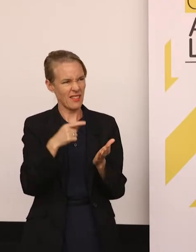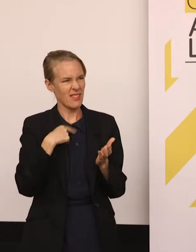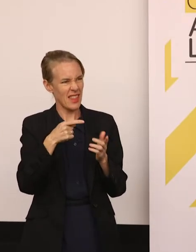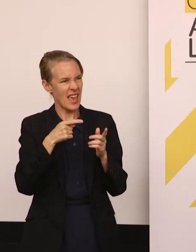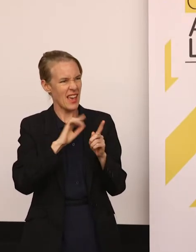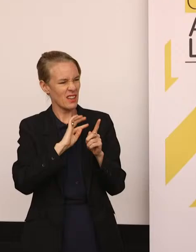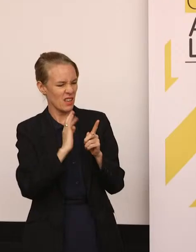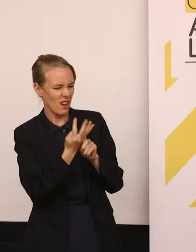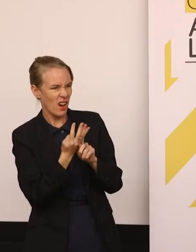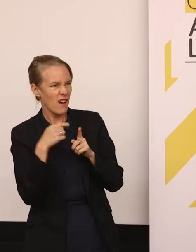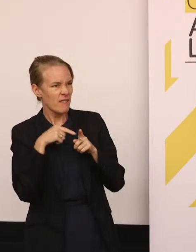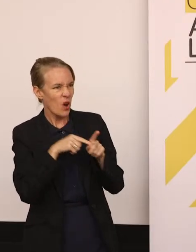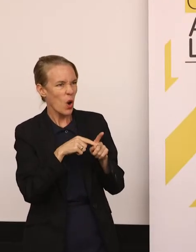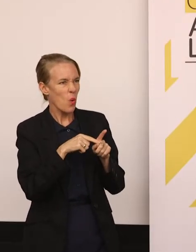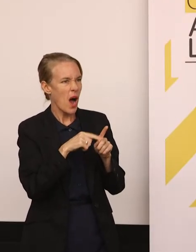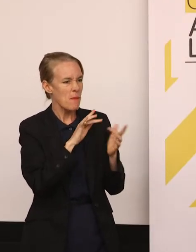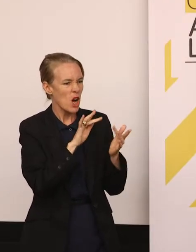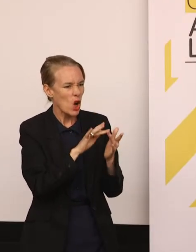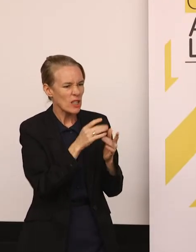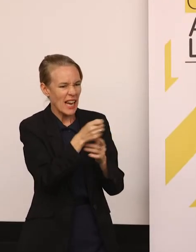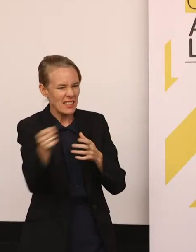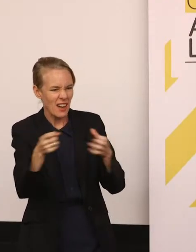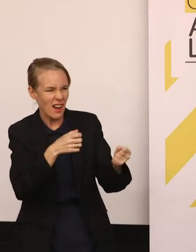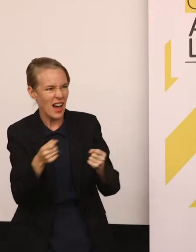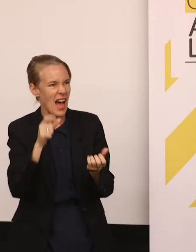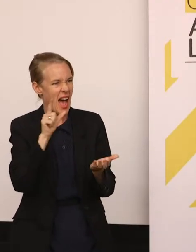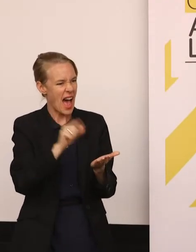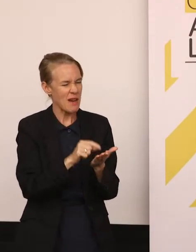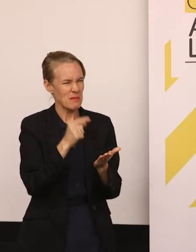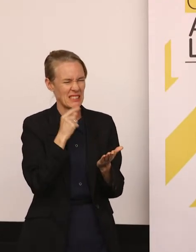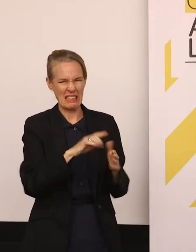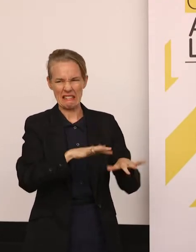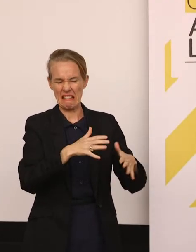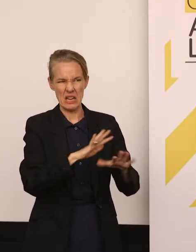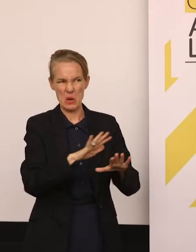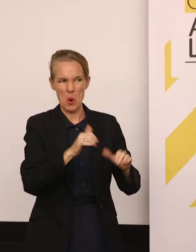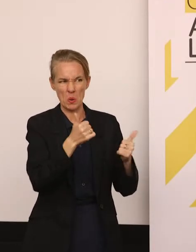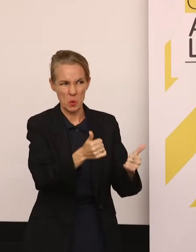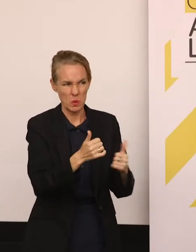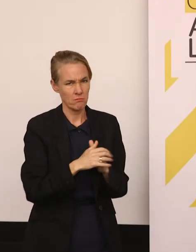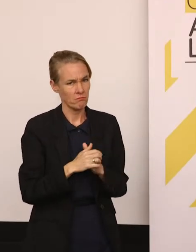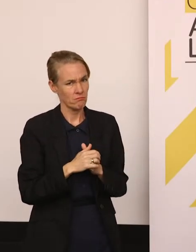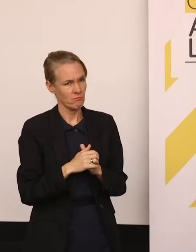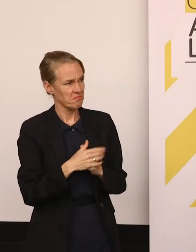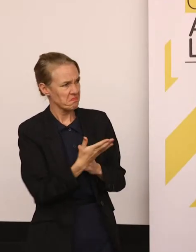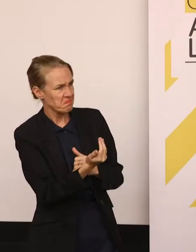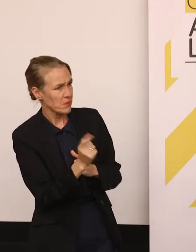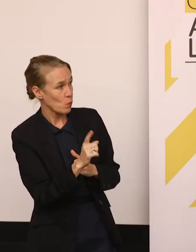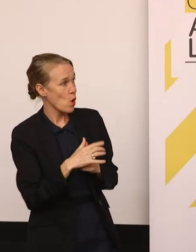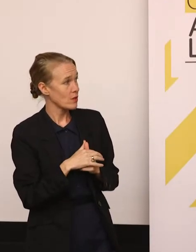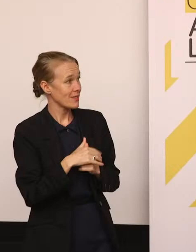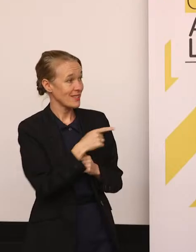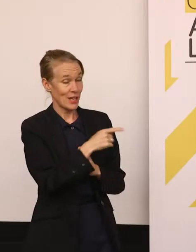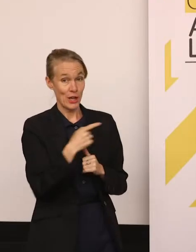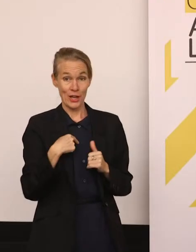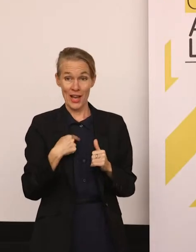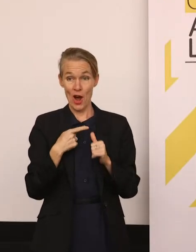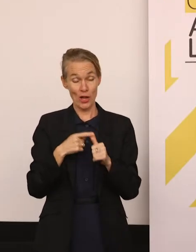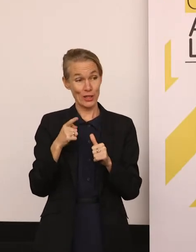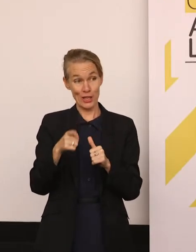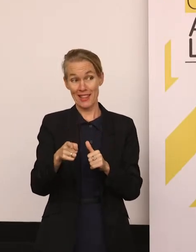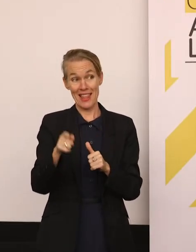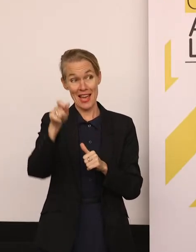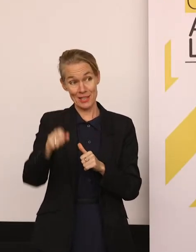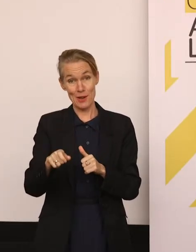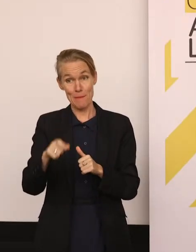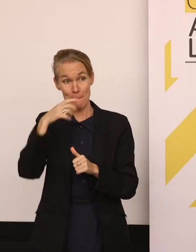described as completely unacceptable. He says he describes the act as low quality. What's your response to that? Well, he's been quite restrained for Nick, I would have